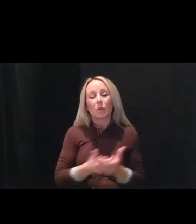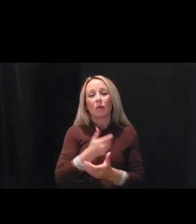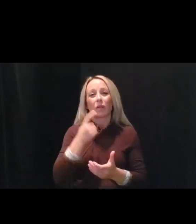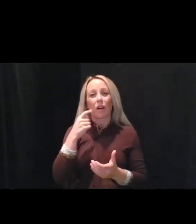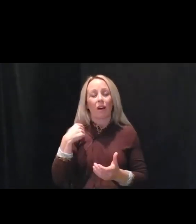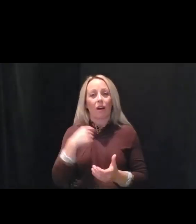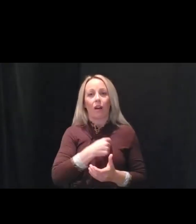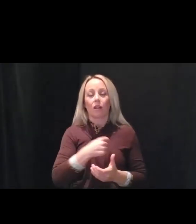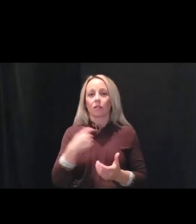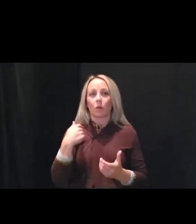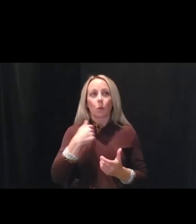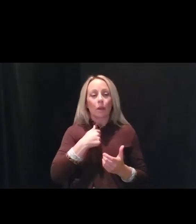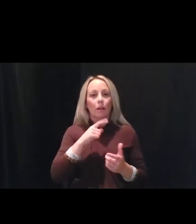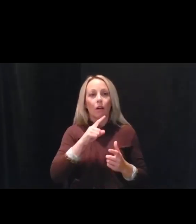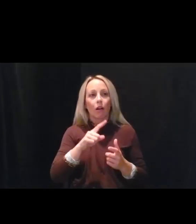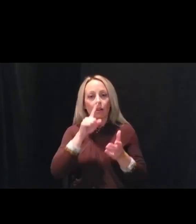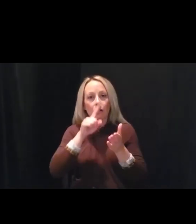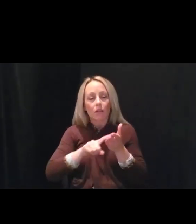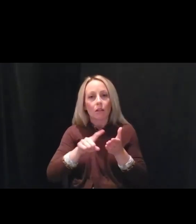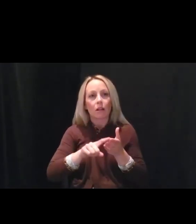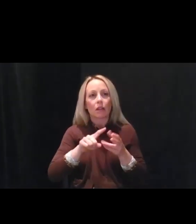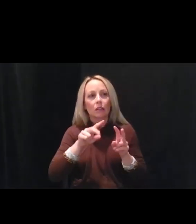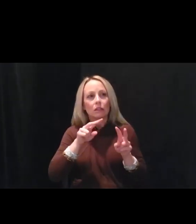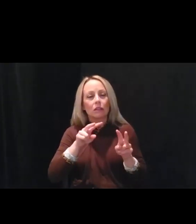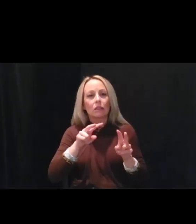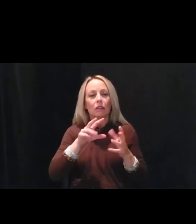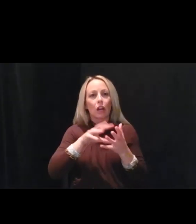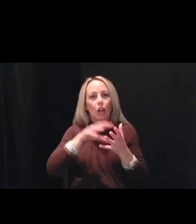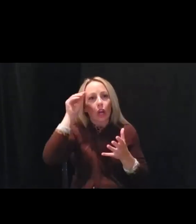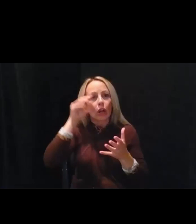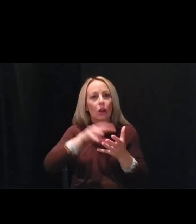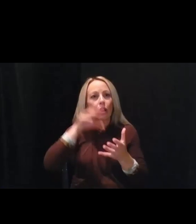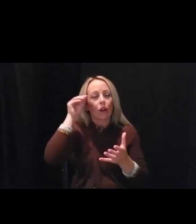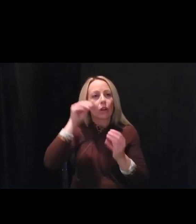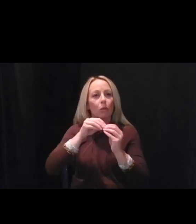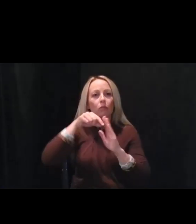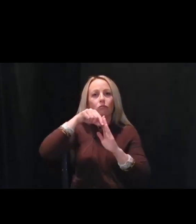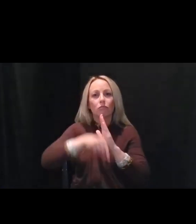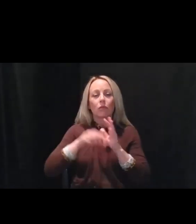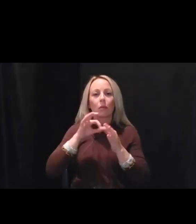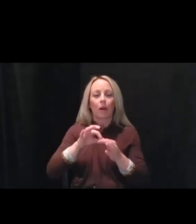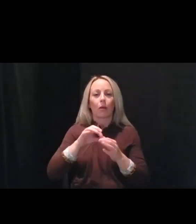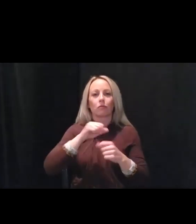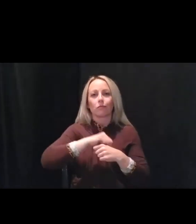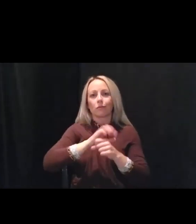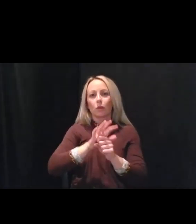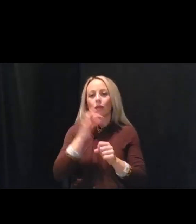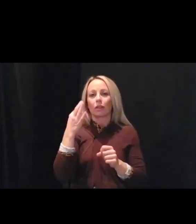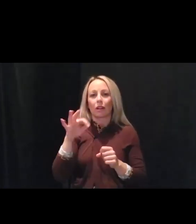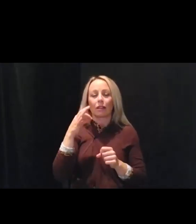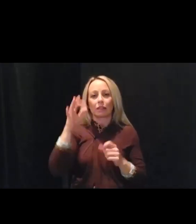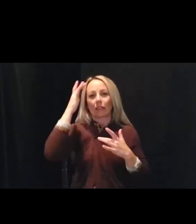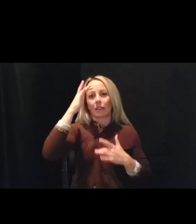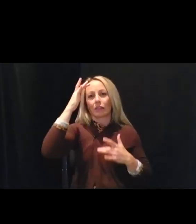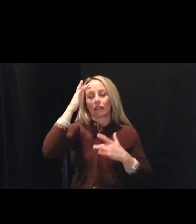real time as our public health and healthcare systems have learned more and more about this virus and associated COVID-19 illness